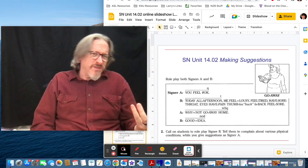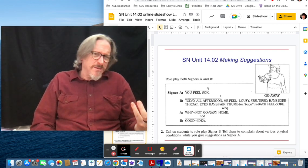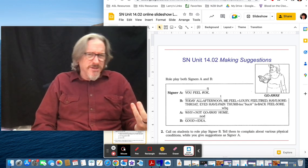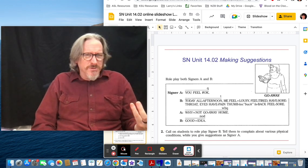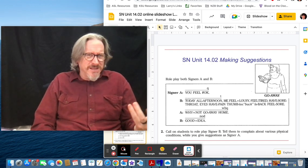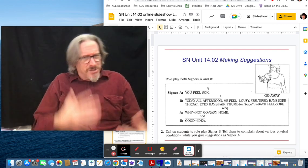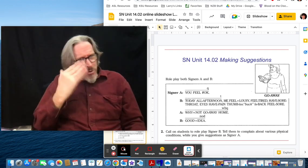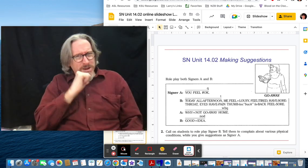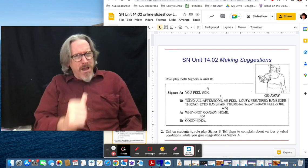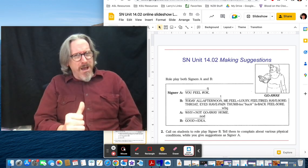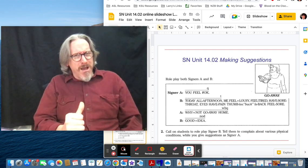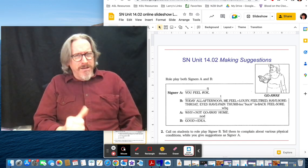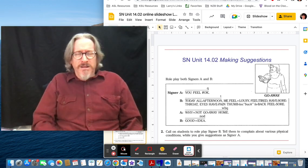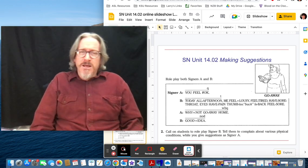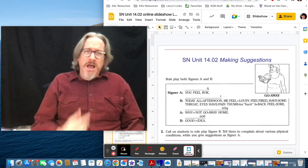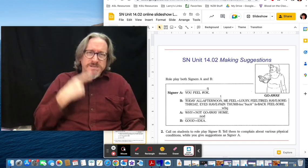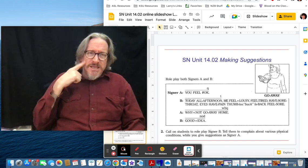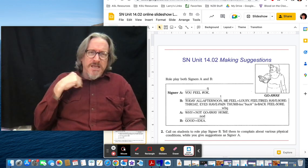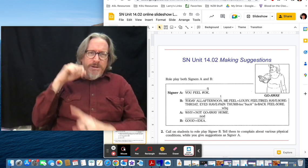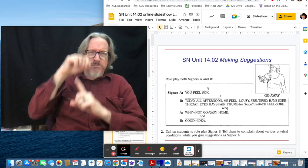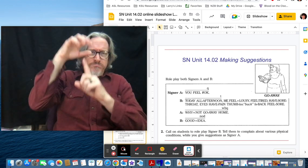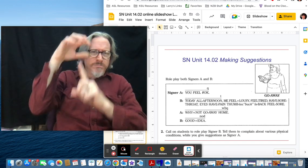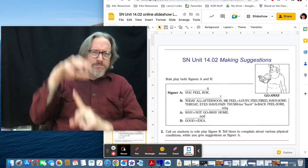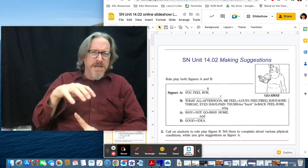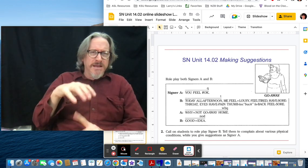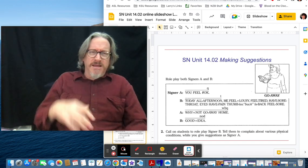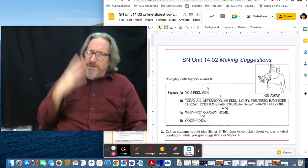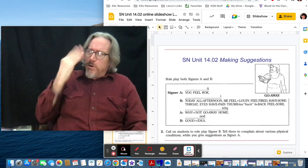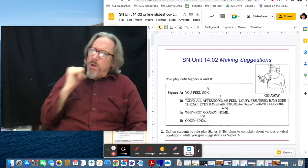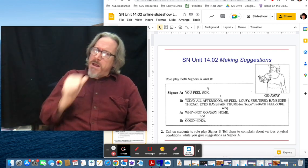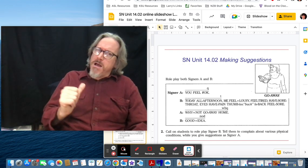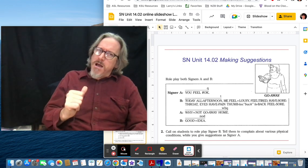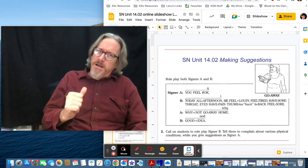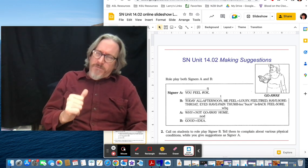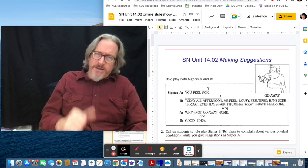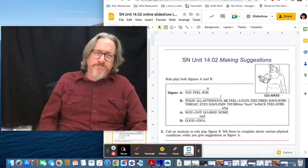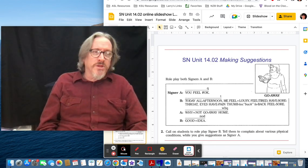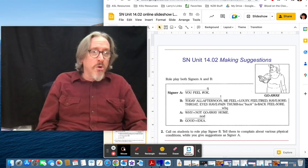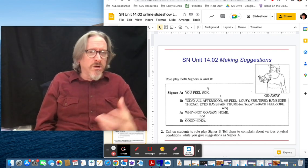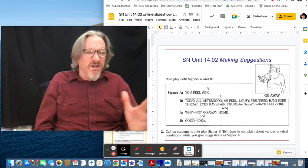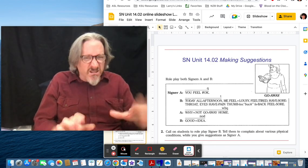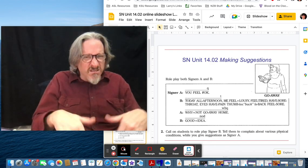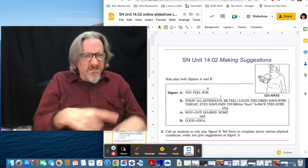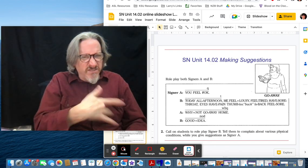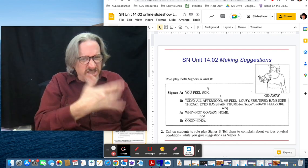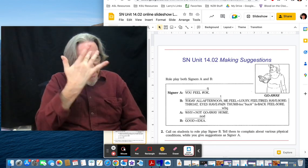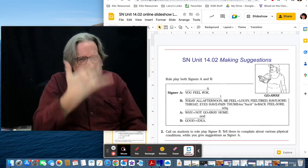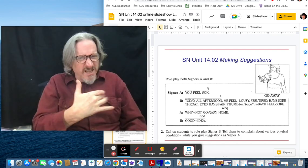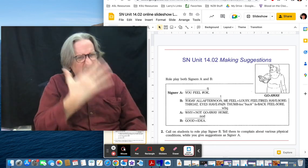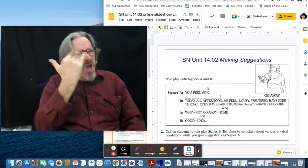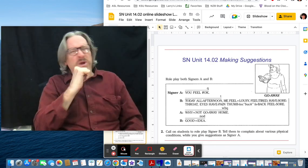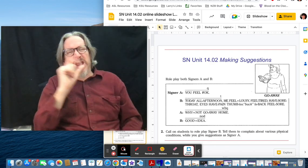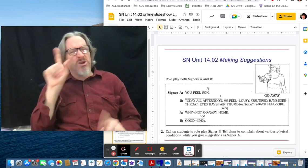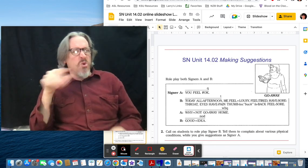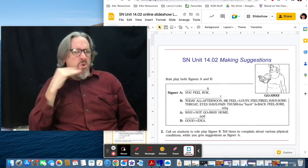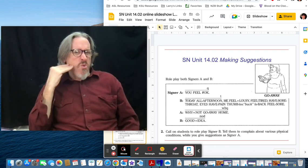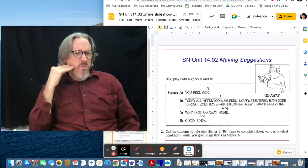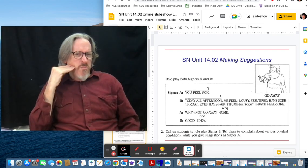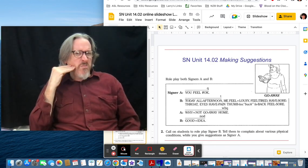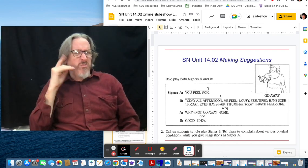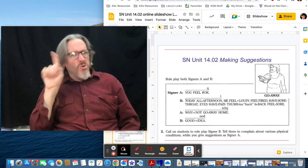I'm thinking about doing this. Why not? I was thinking about skydiving. Why not? Right? Or, oh, feeling sick. Why not